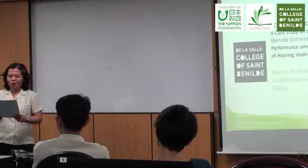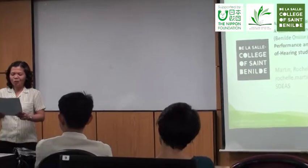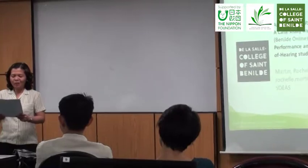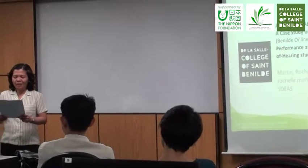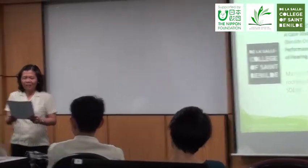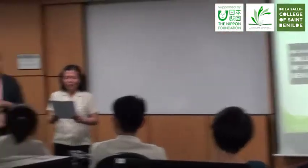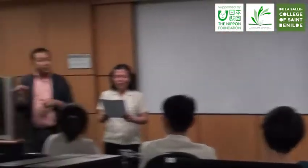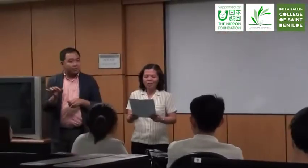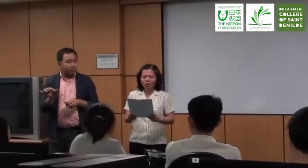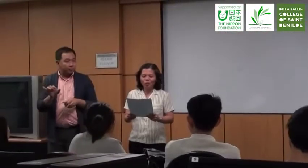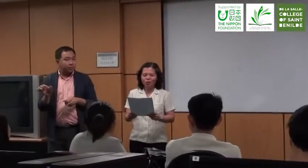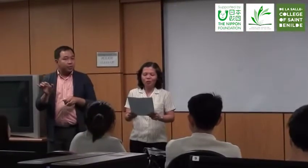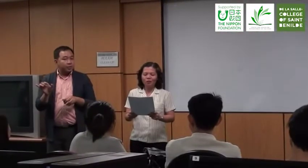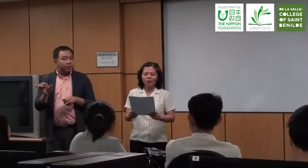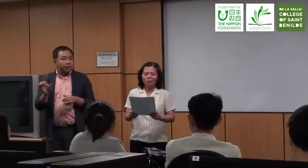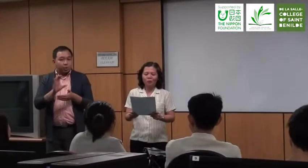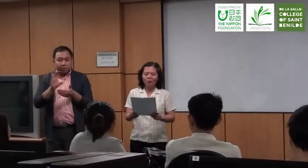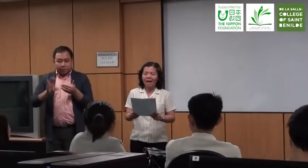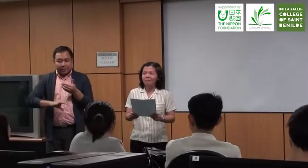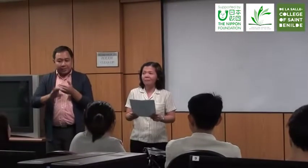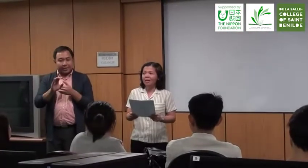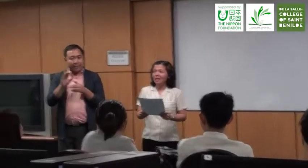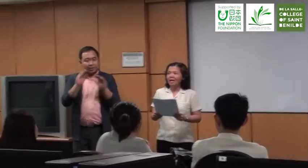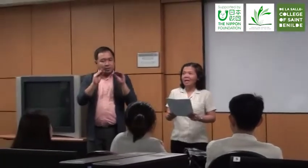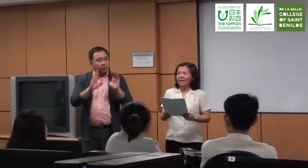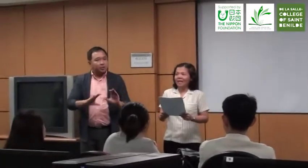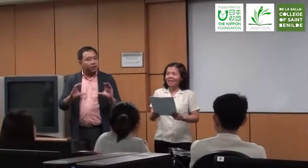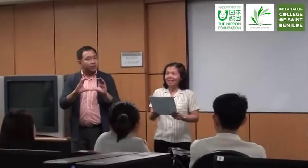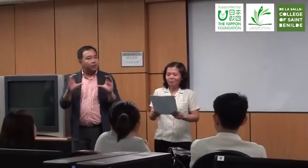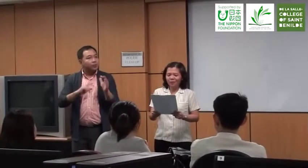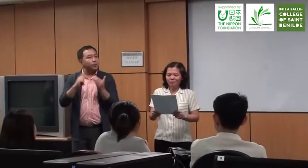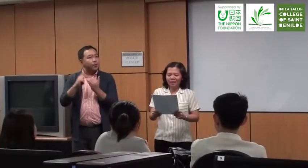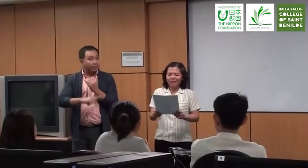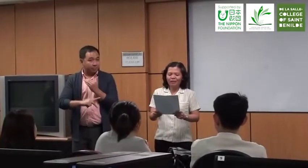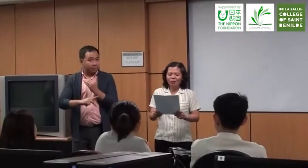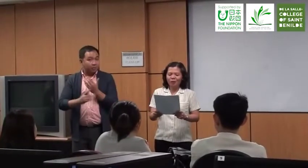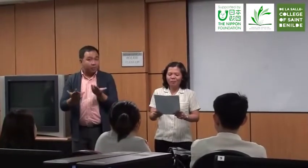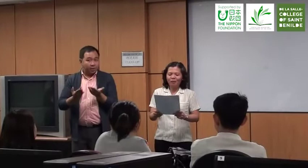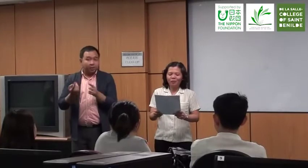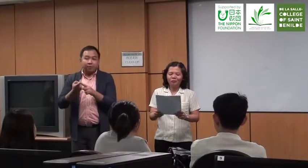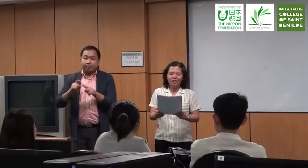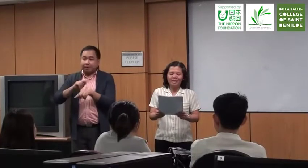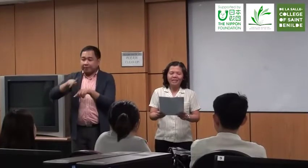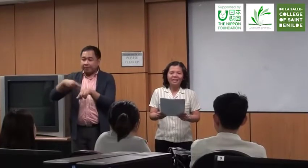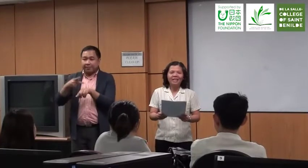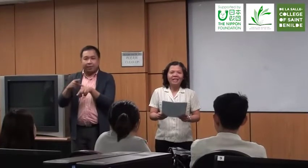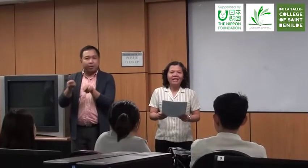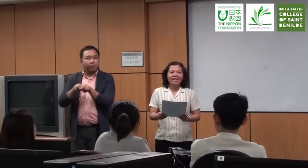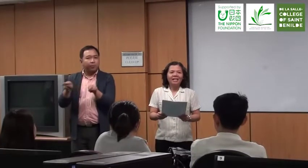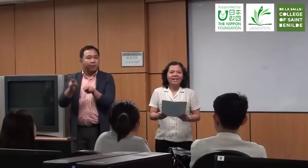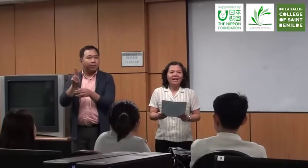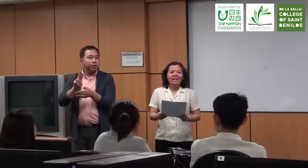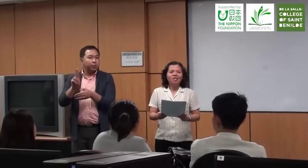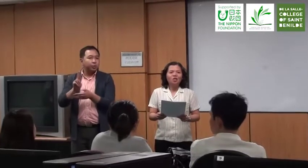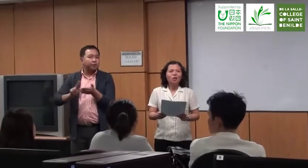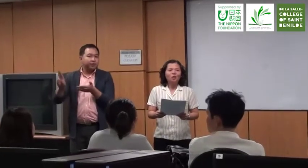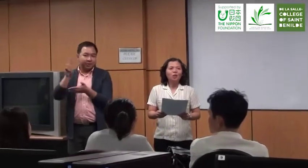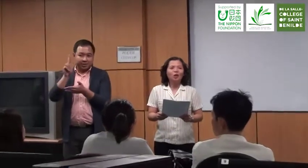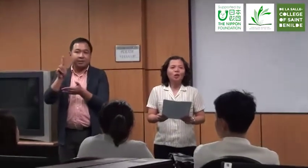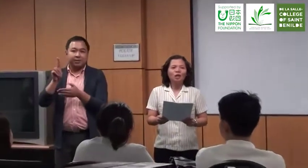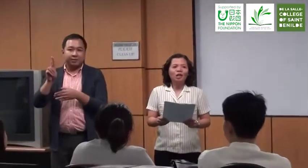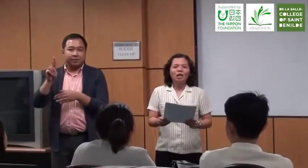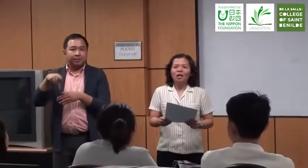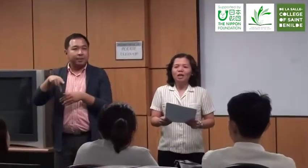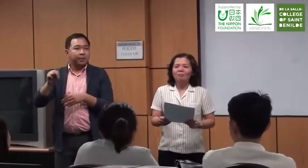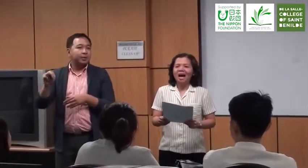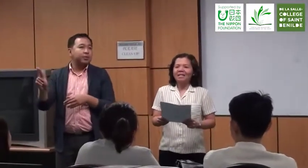She also completed the teachership program in the Philippine Normal University, and she